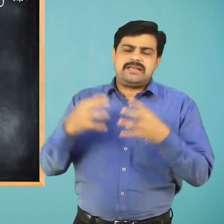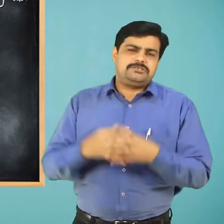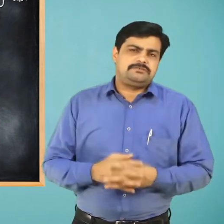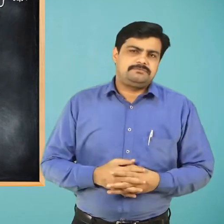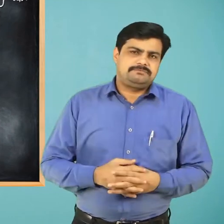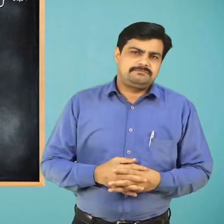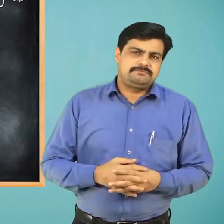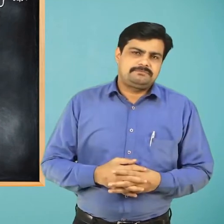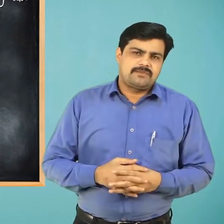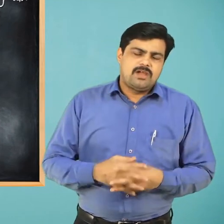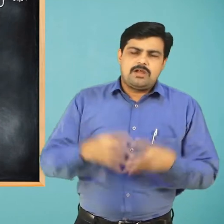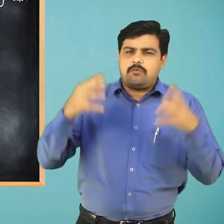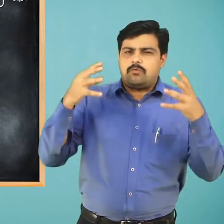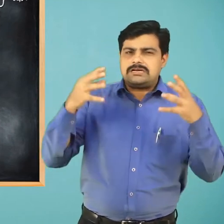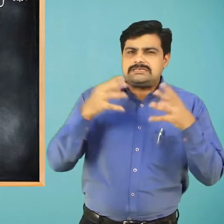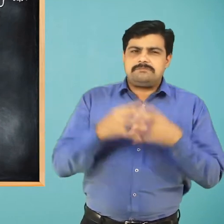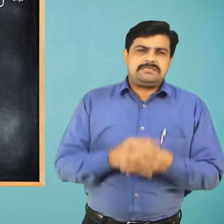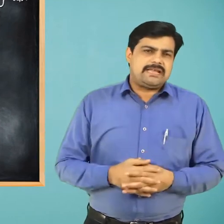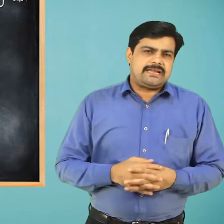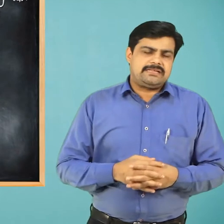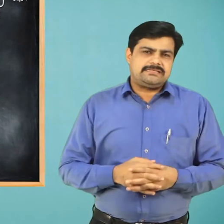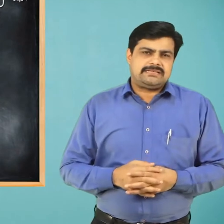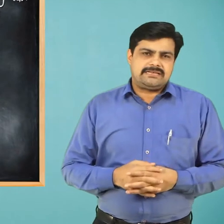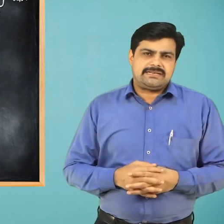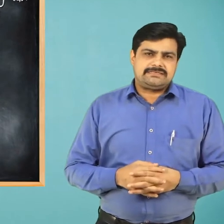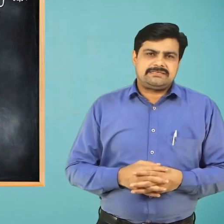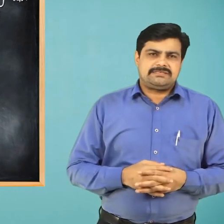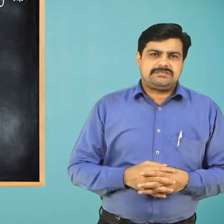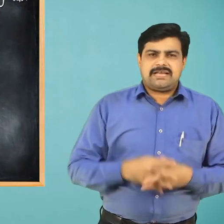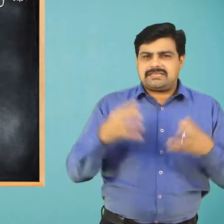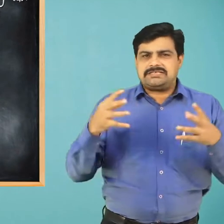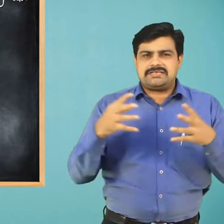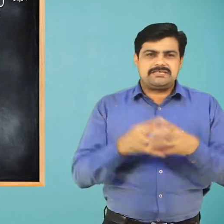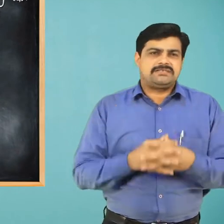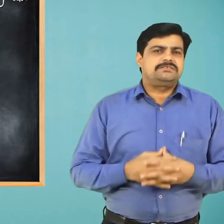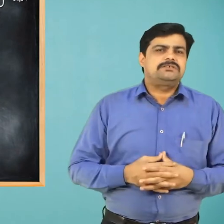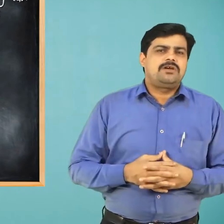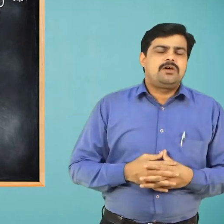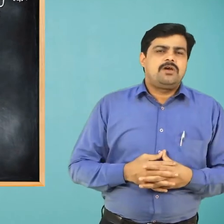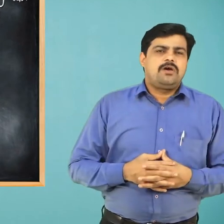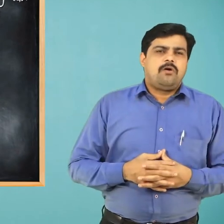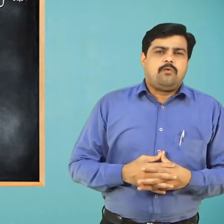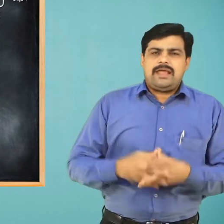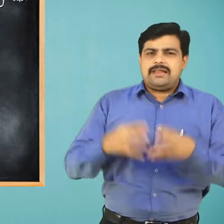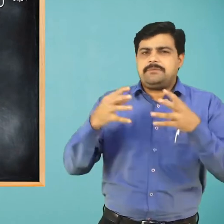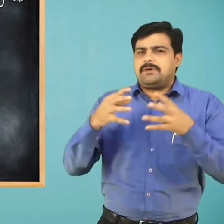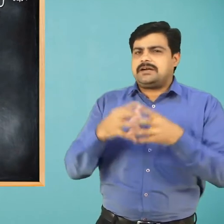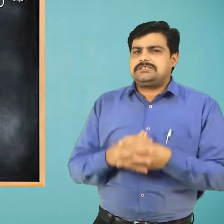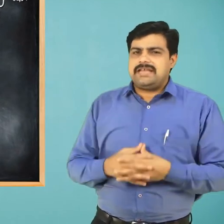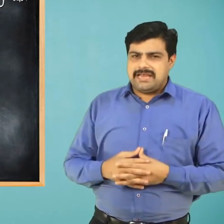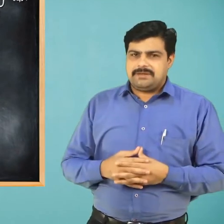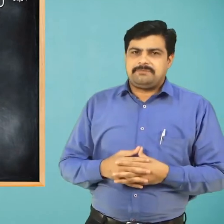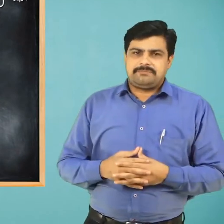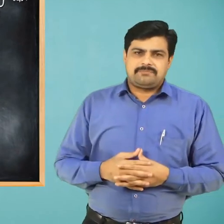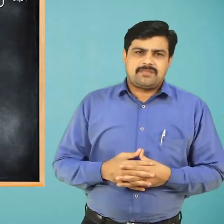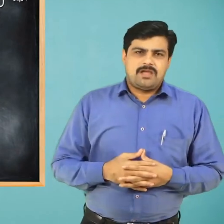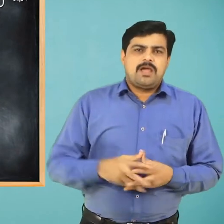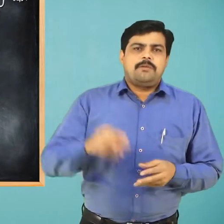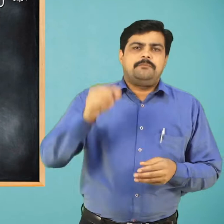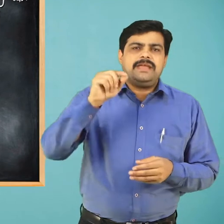information. Now, what is the mistake in this sentence? Check this sentence. Well, in part C, been